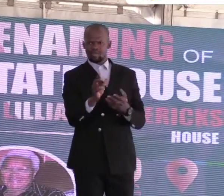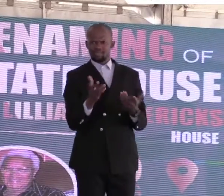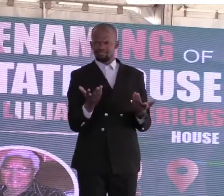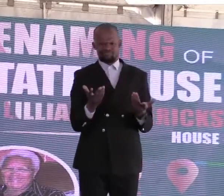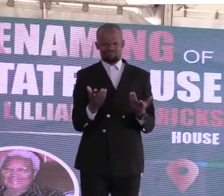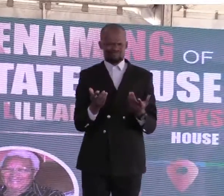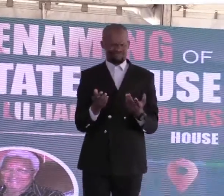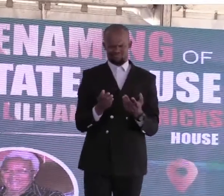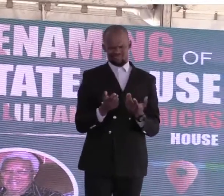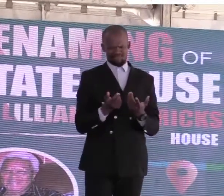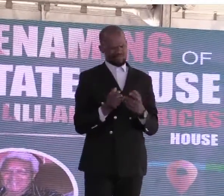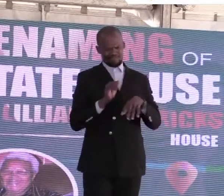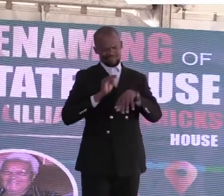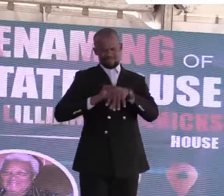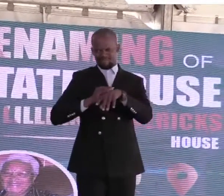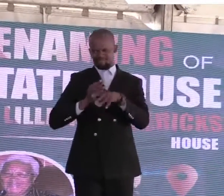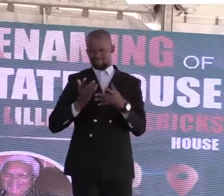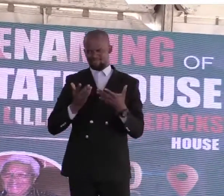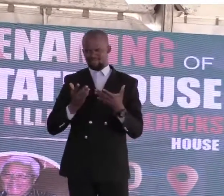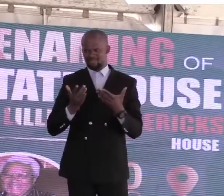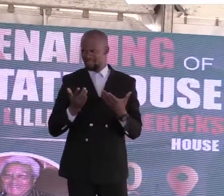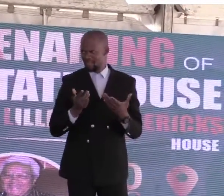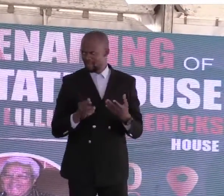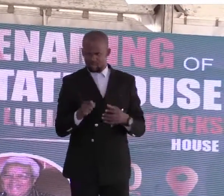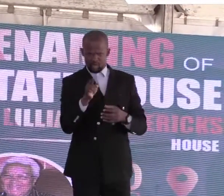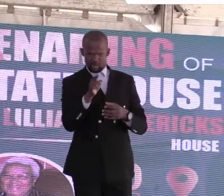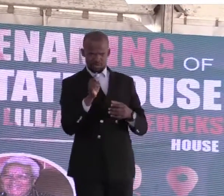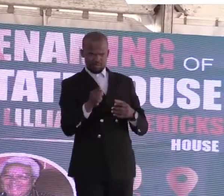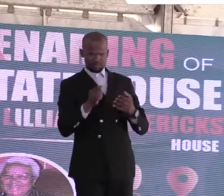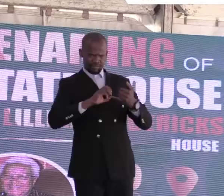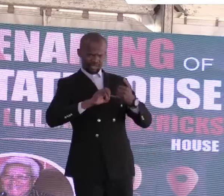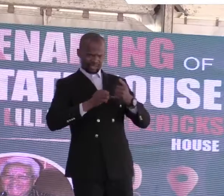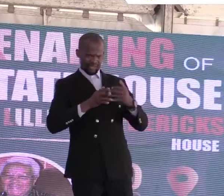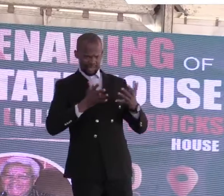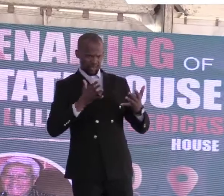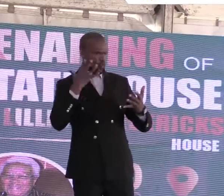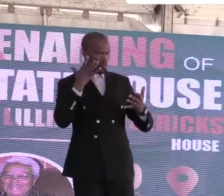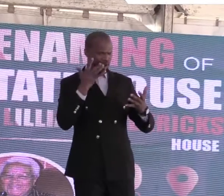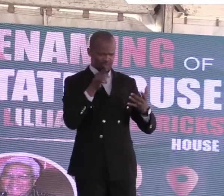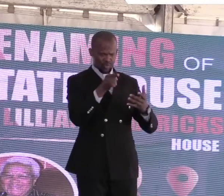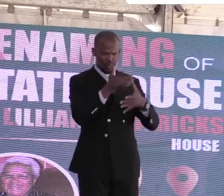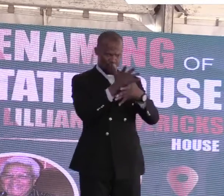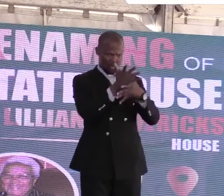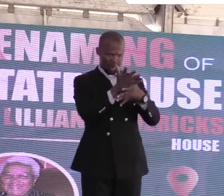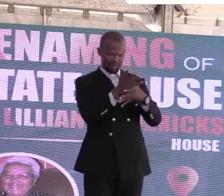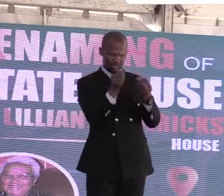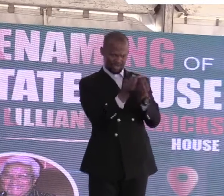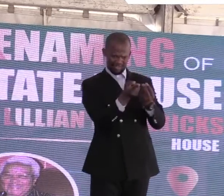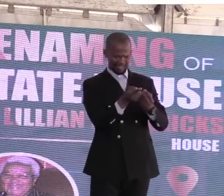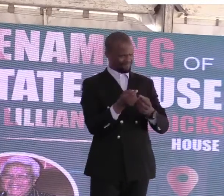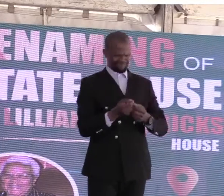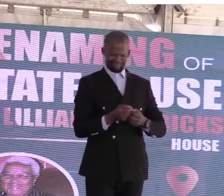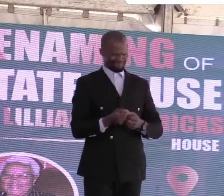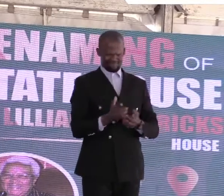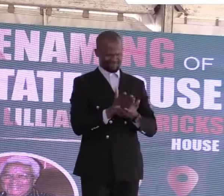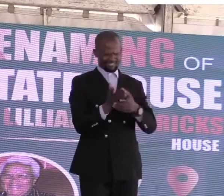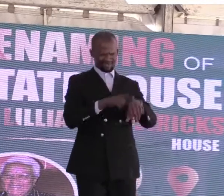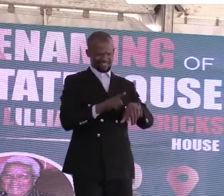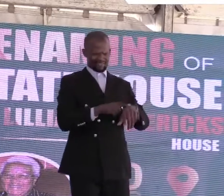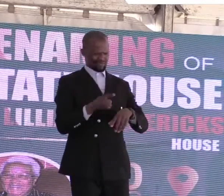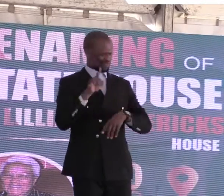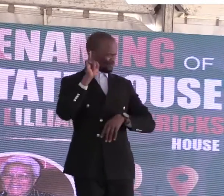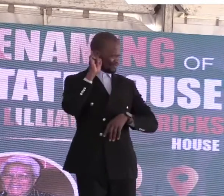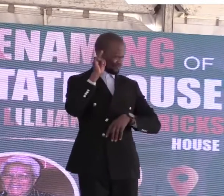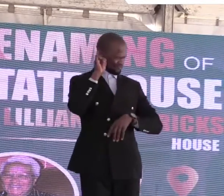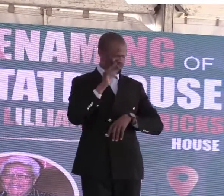cheeky one. Hey, you know, when you must tread careful when you are dealing with her. She could just look